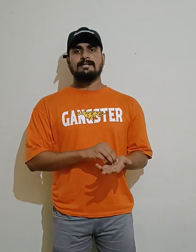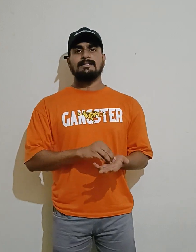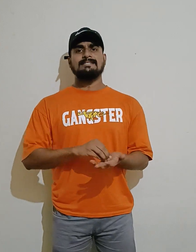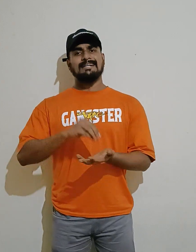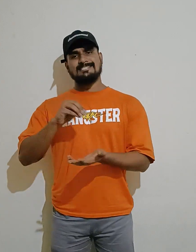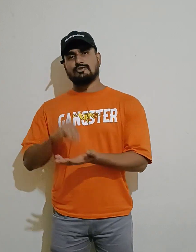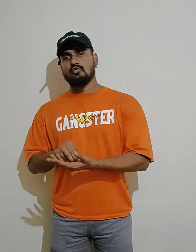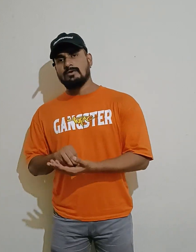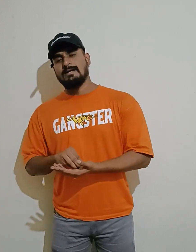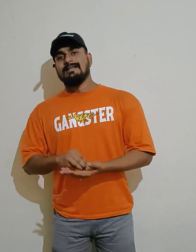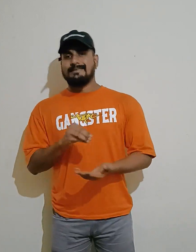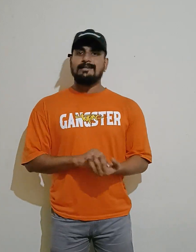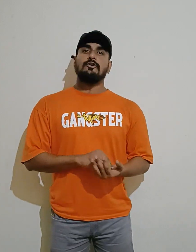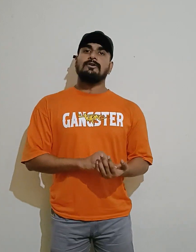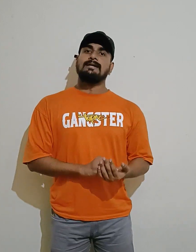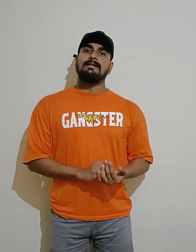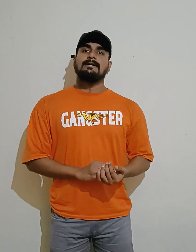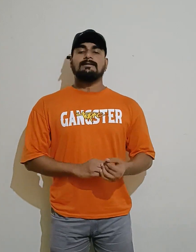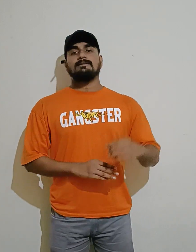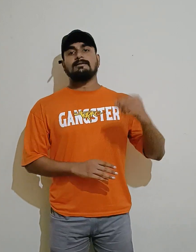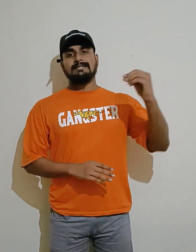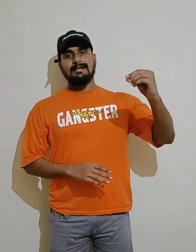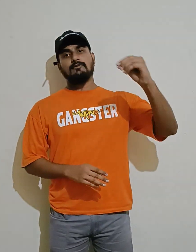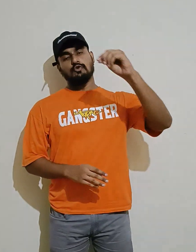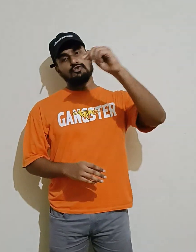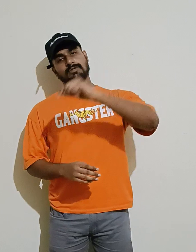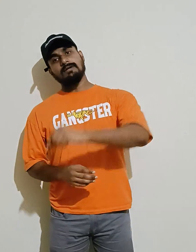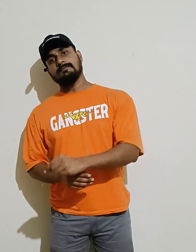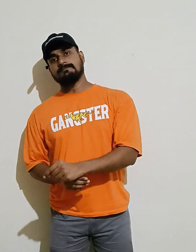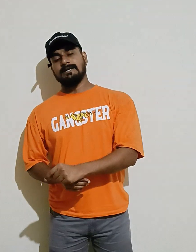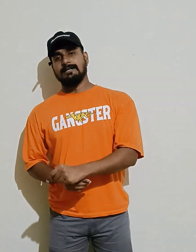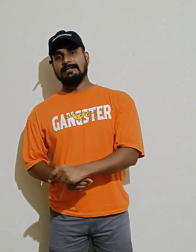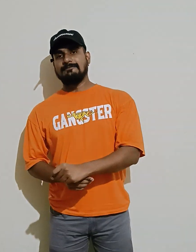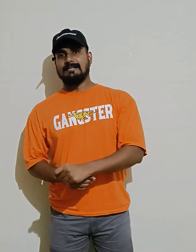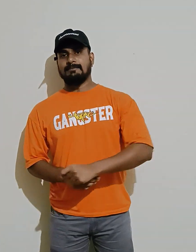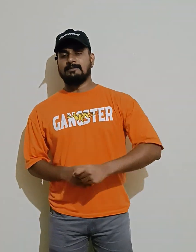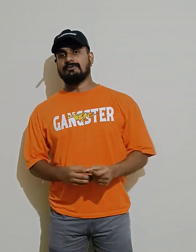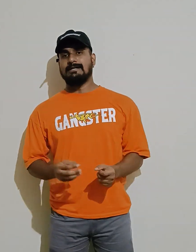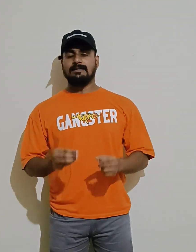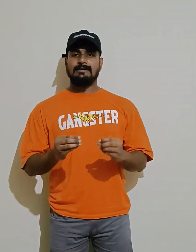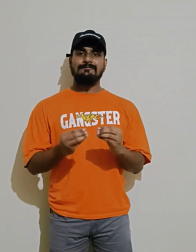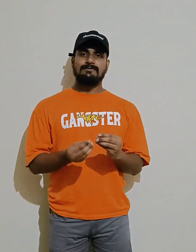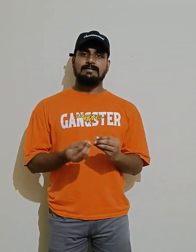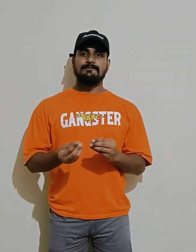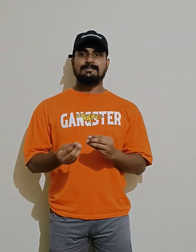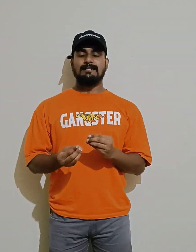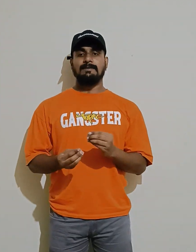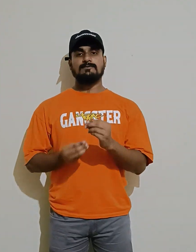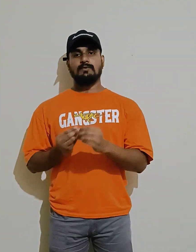condition is gets true, then only the thread goes to the if statement. So the if statement's work